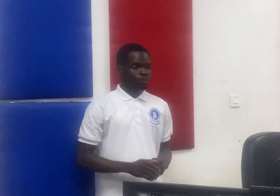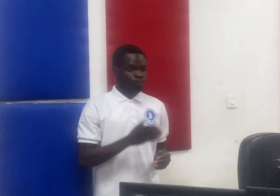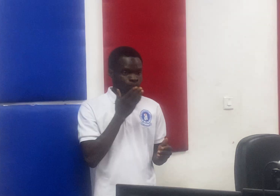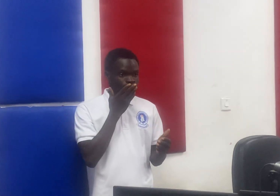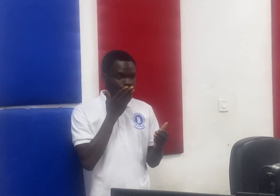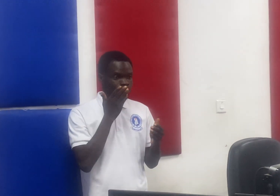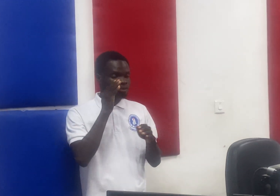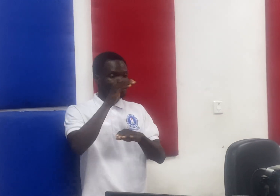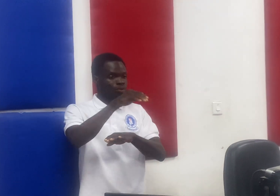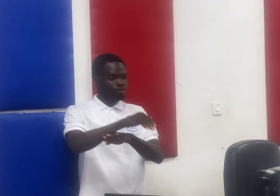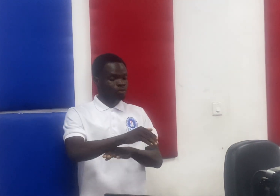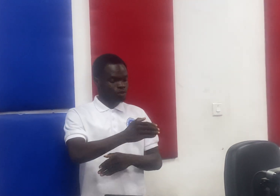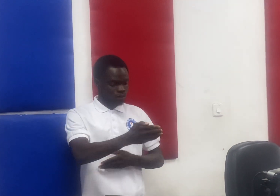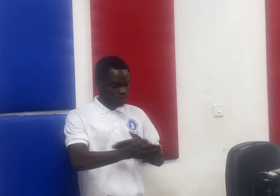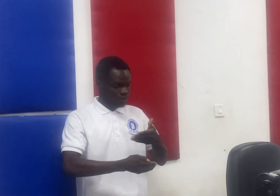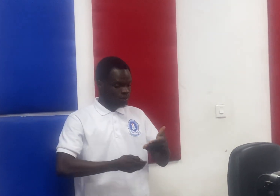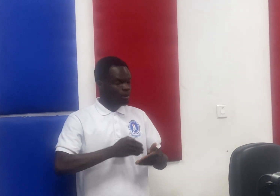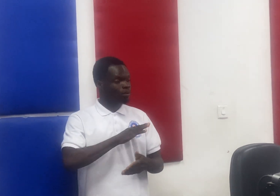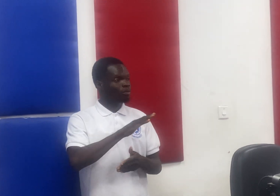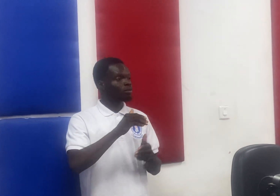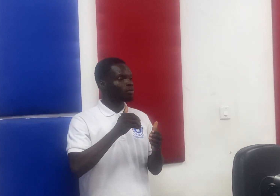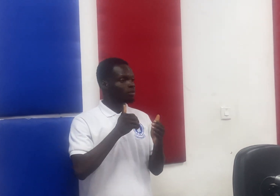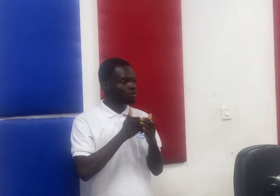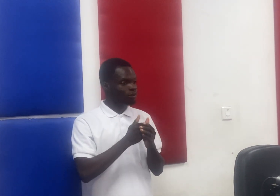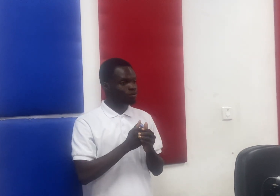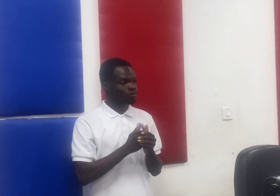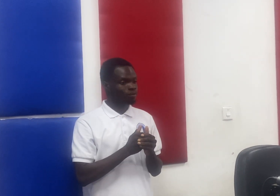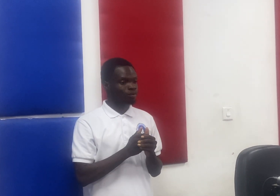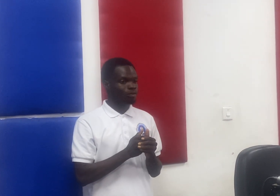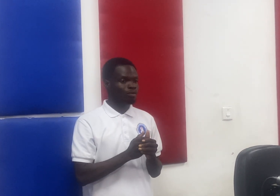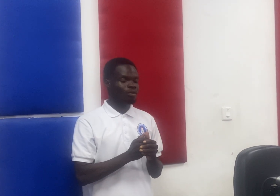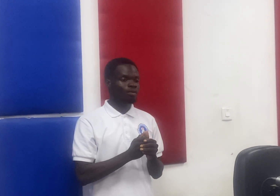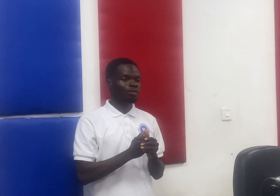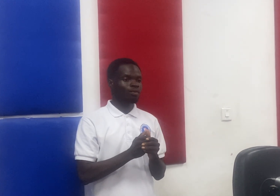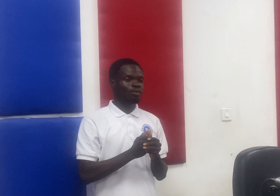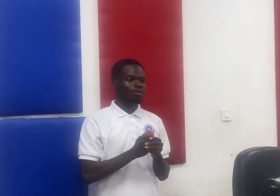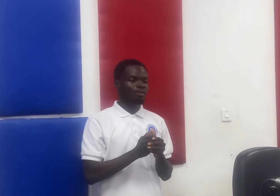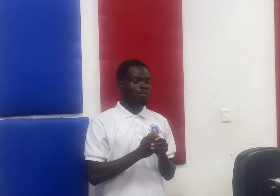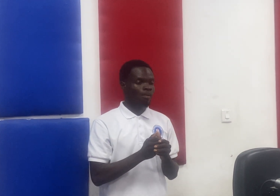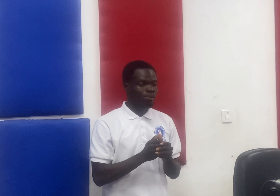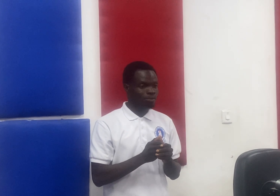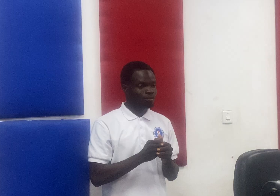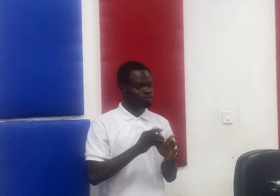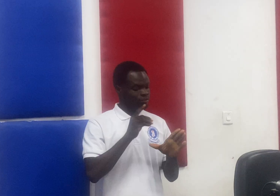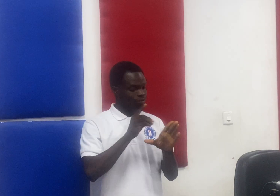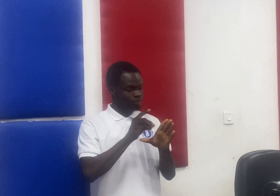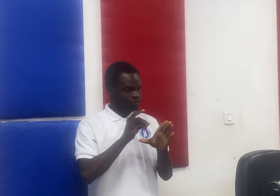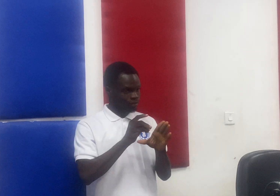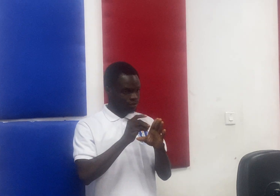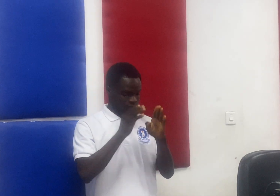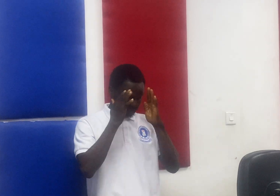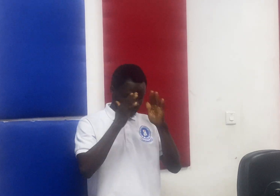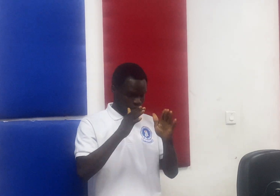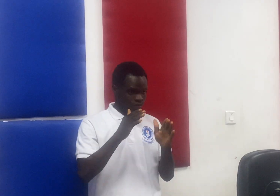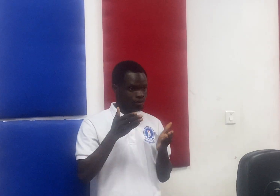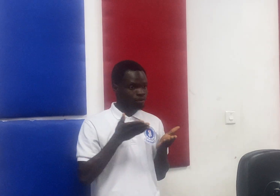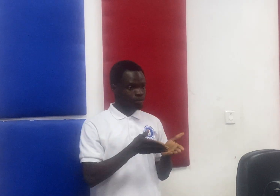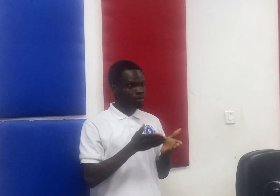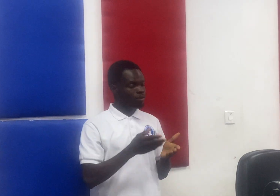cherished listeners and viewers, to your favorite radio program, Disability Focus, here on Radio Windy Bay